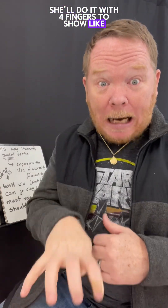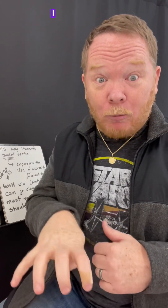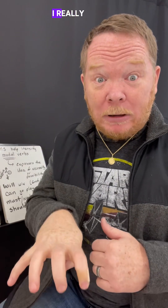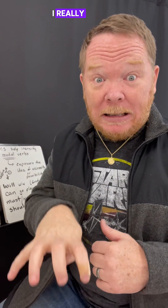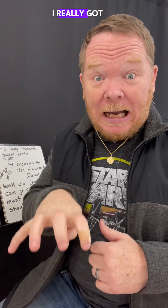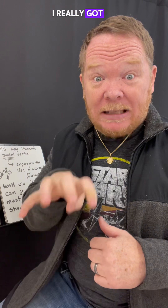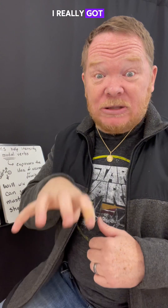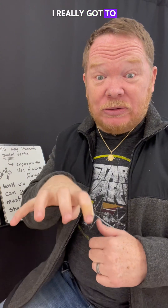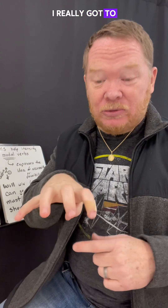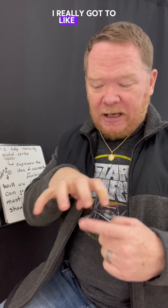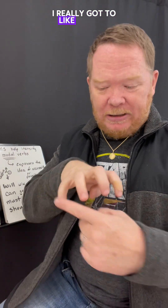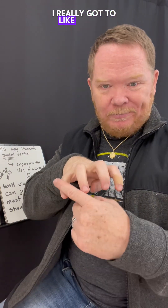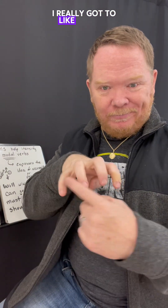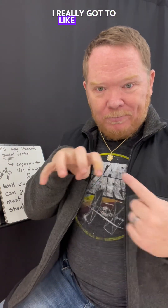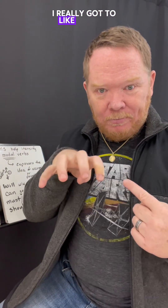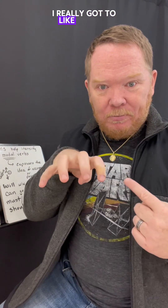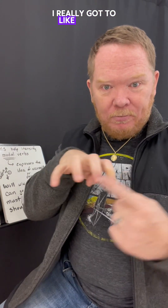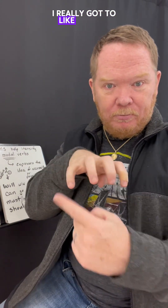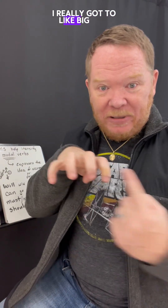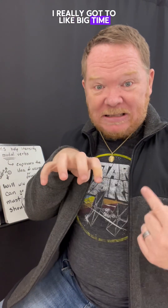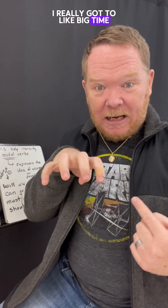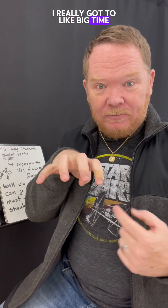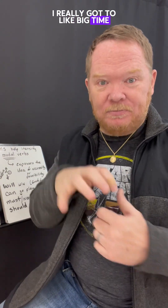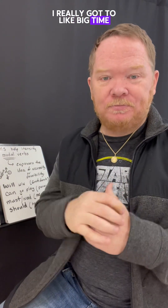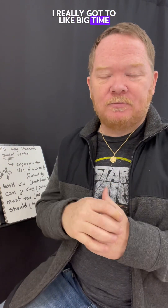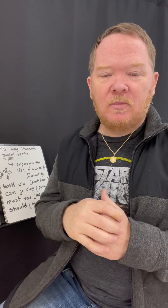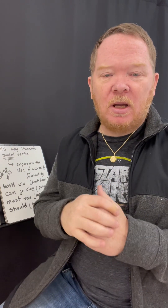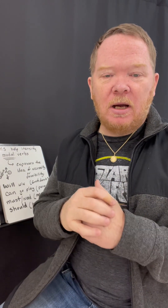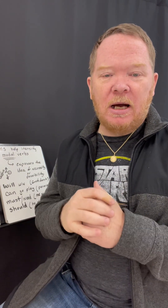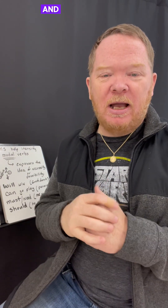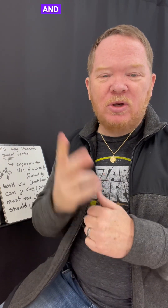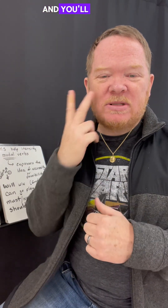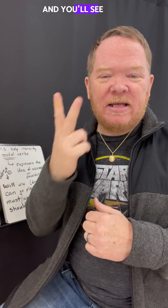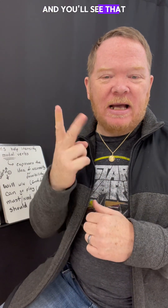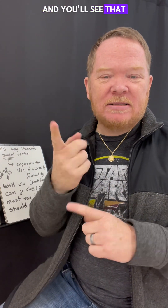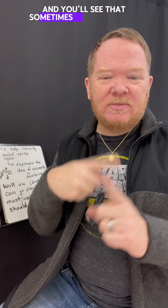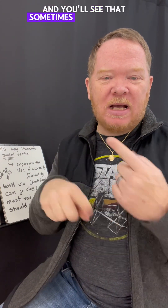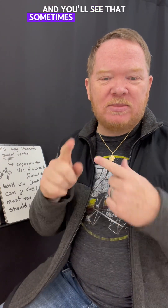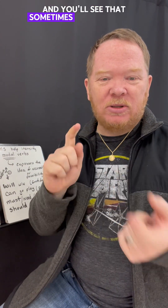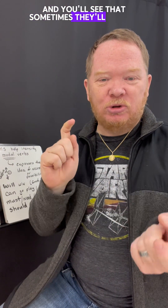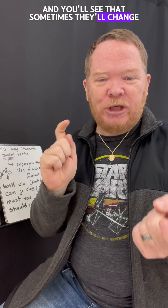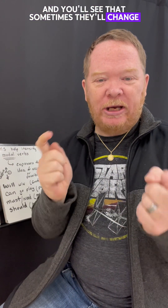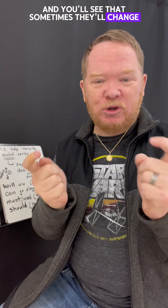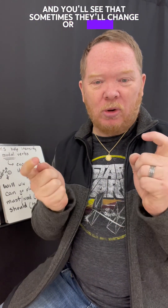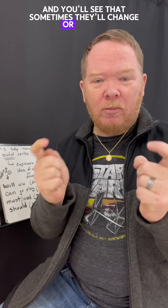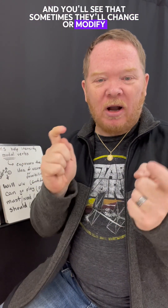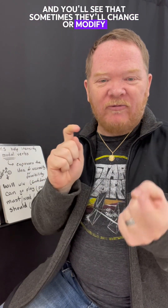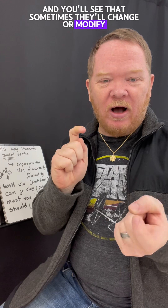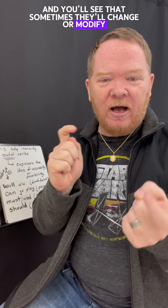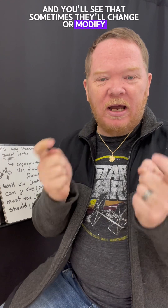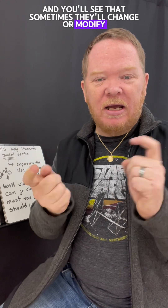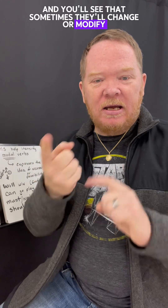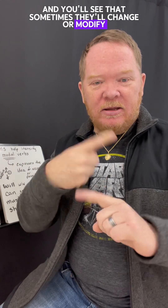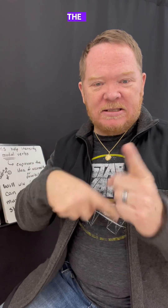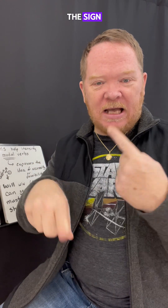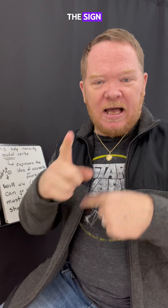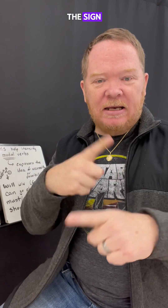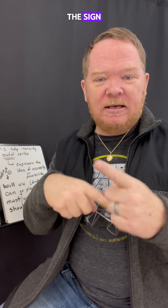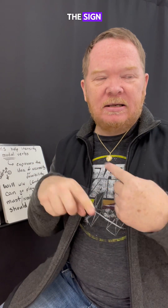really got to, like, big time. And you'll see that sometimes they'll change or modify the sign